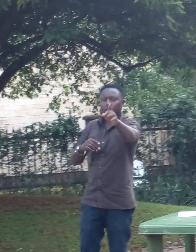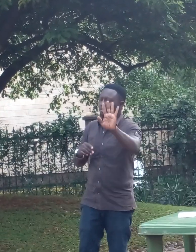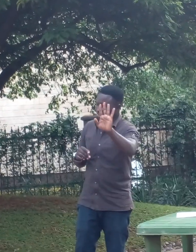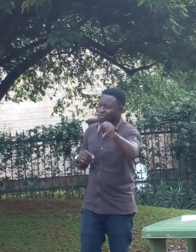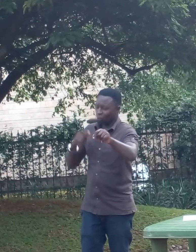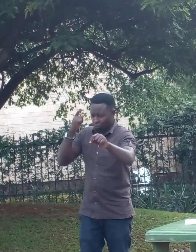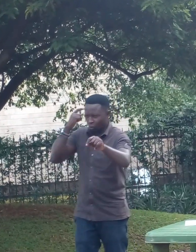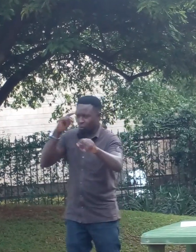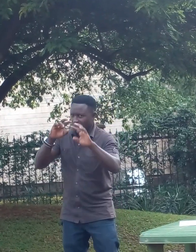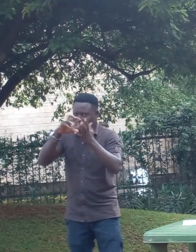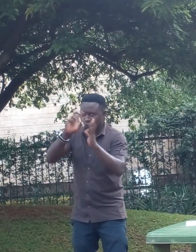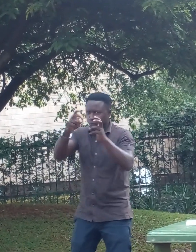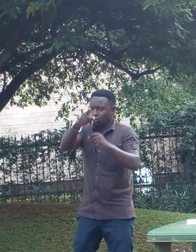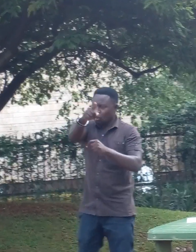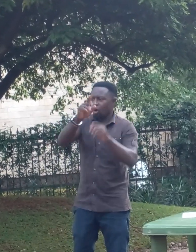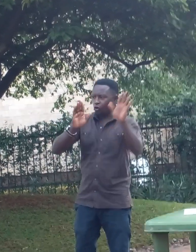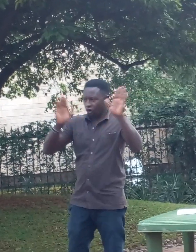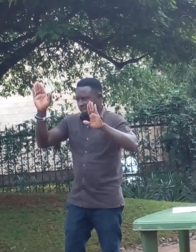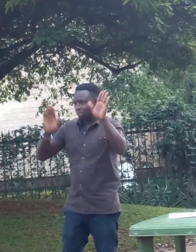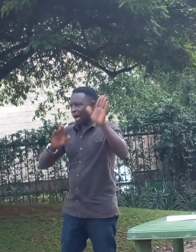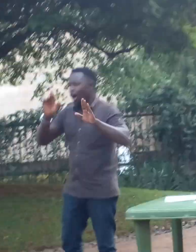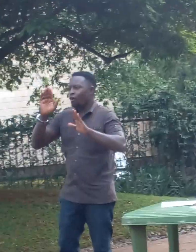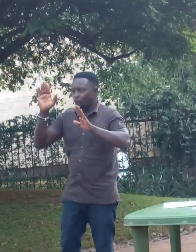Handball girls, yes.